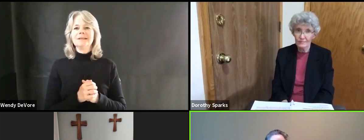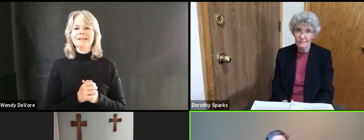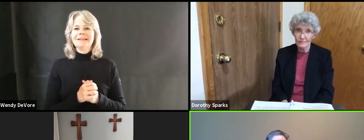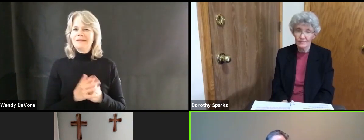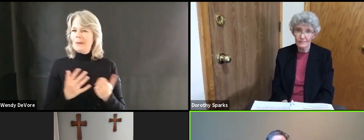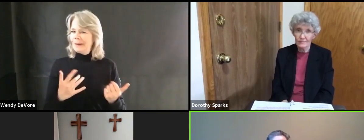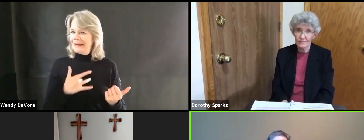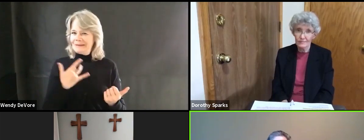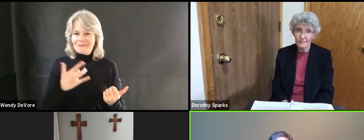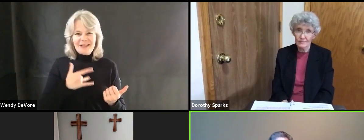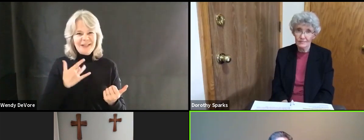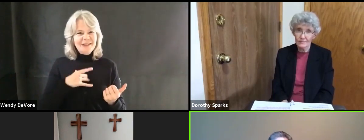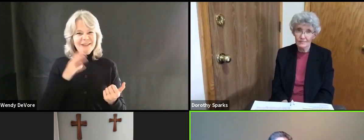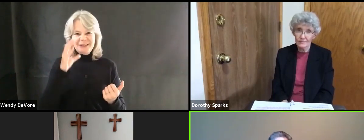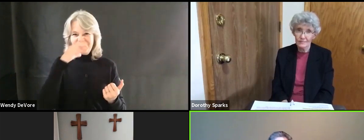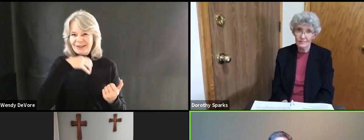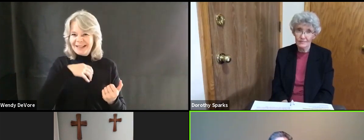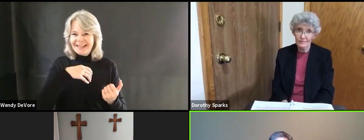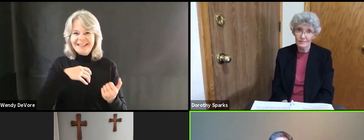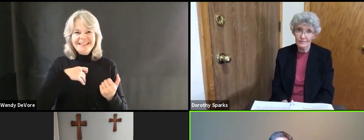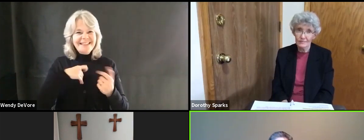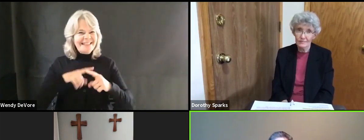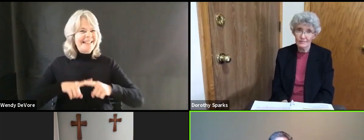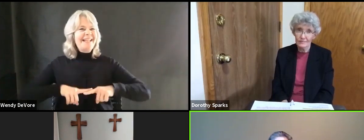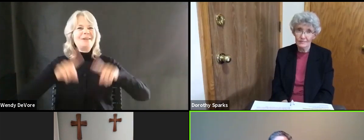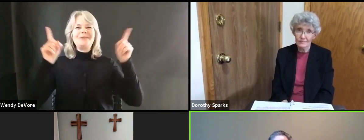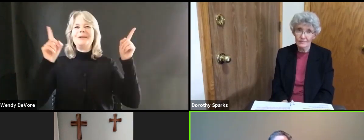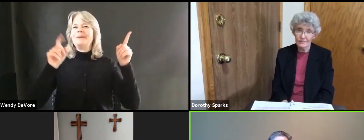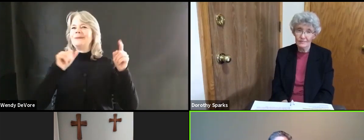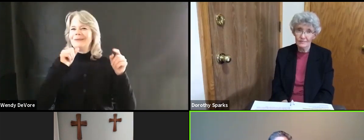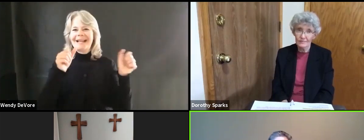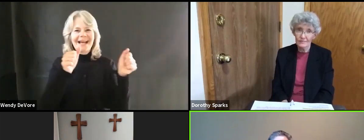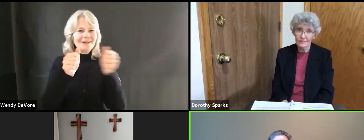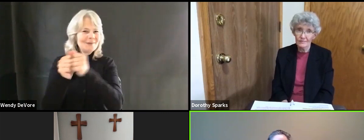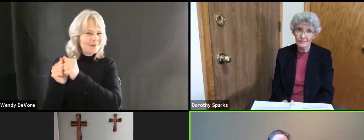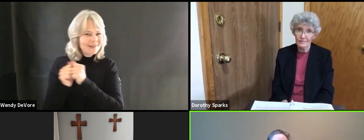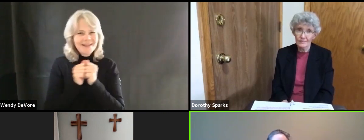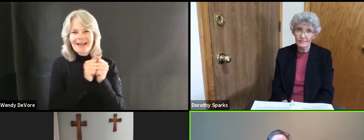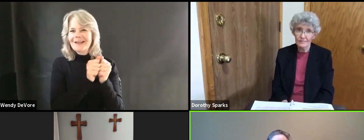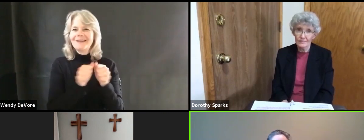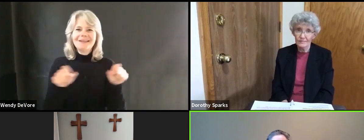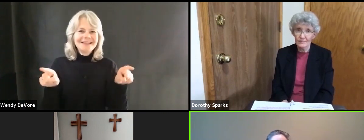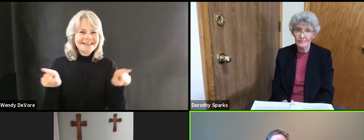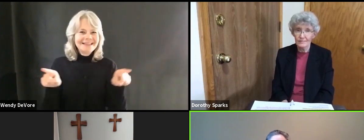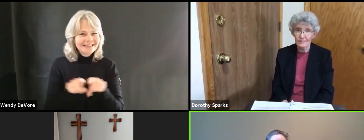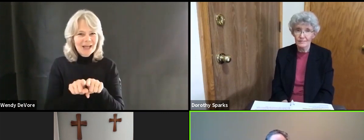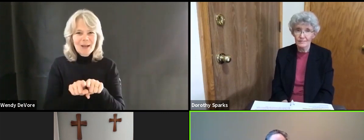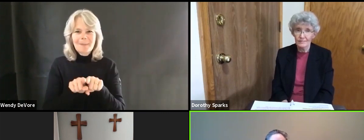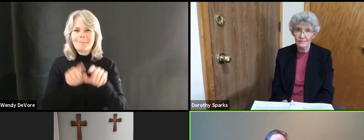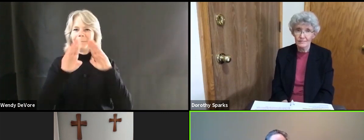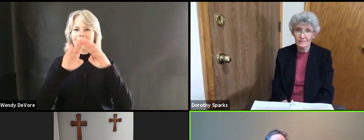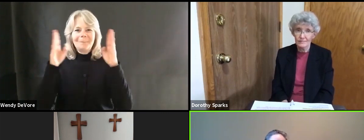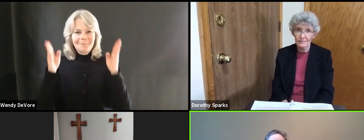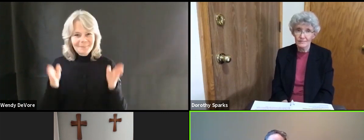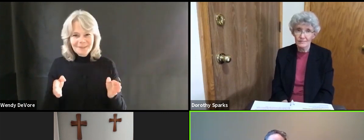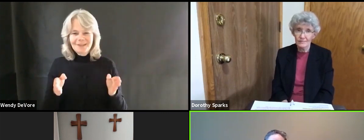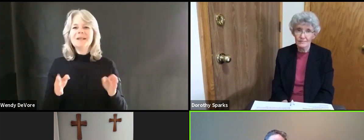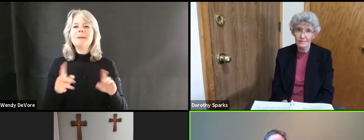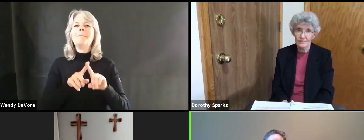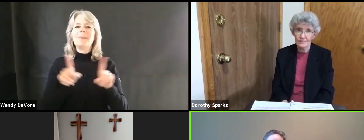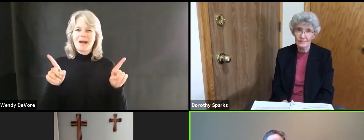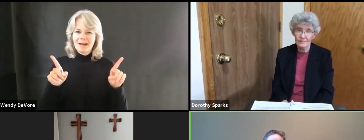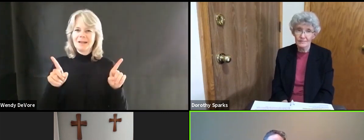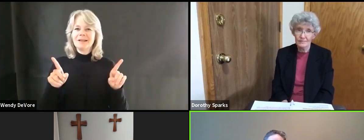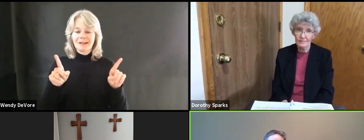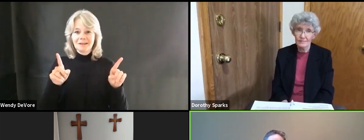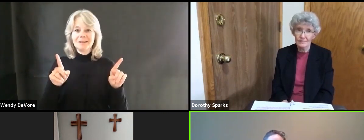totally different because we're not together in the same place, but we are still working, doing